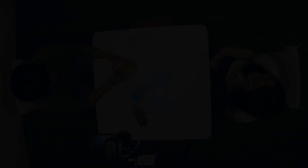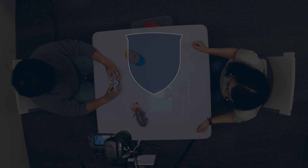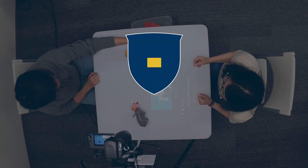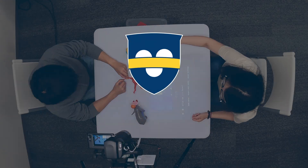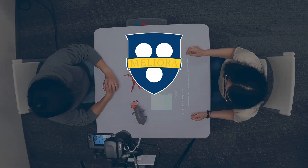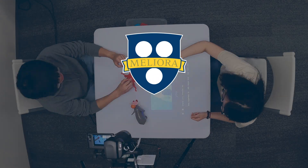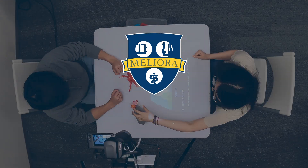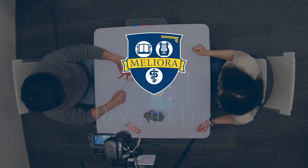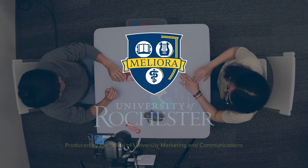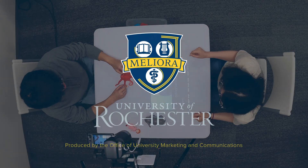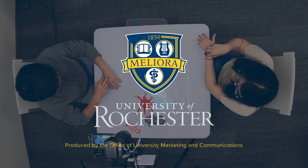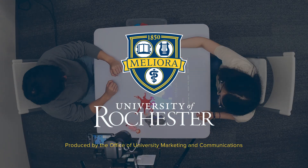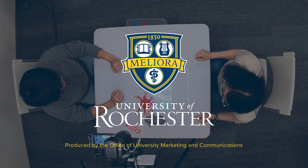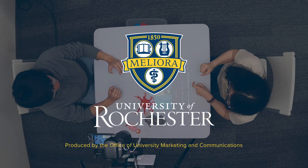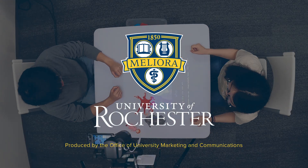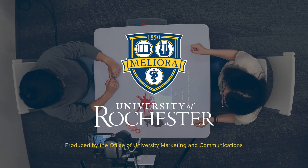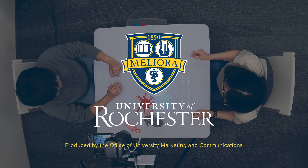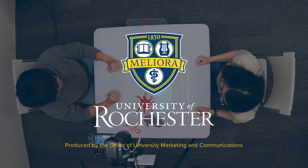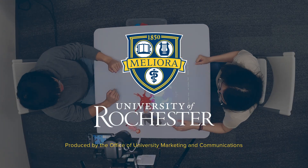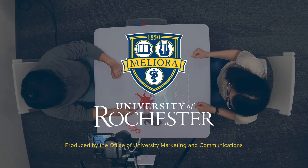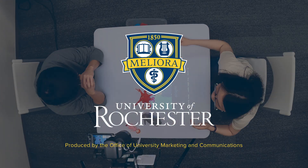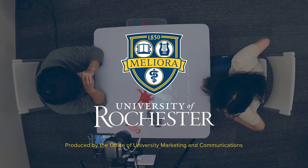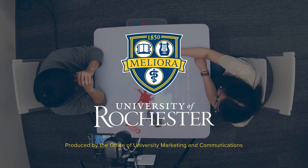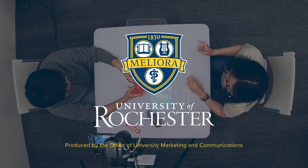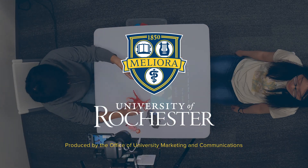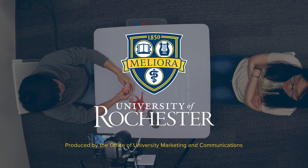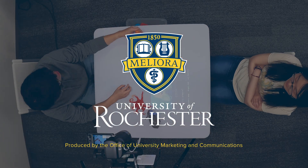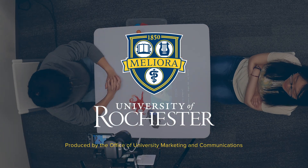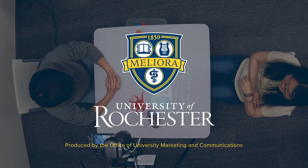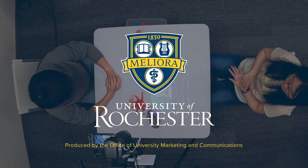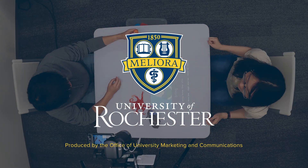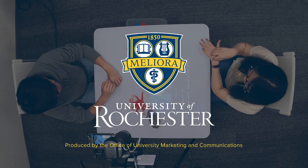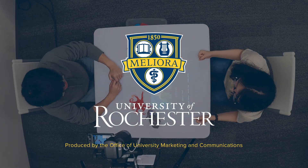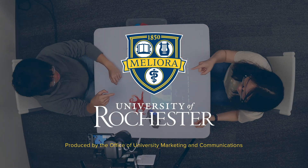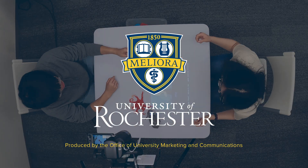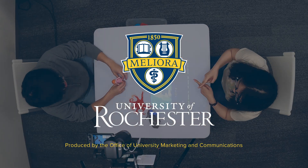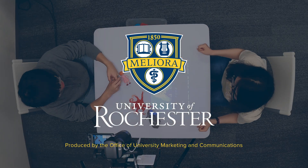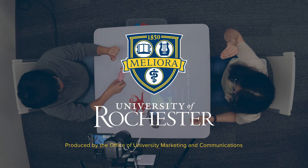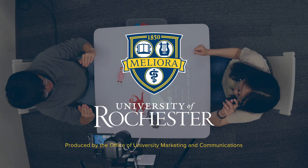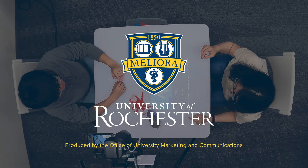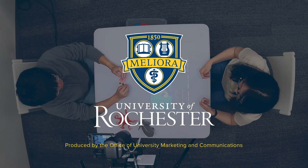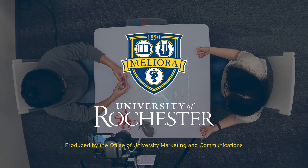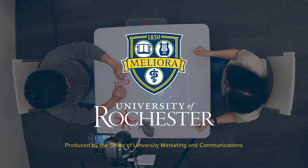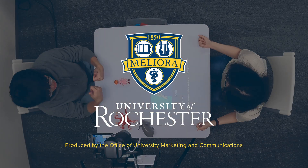as If you For